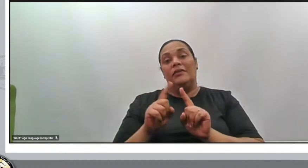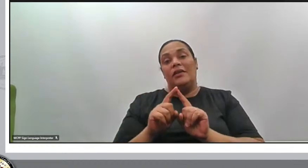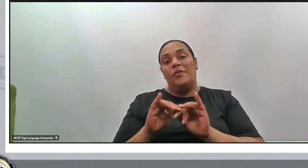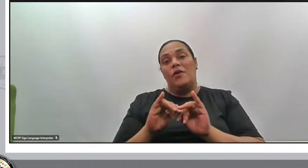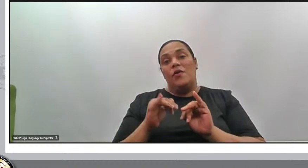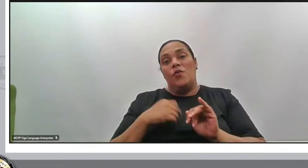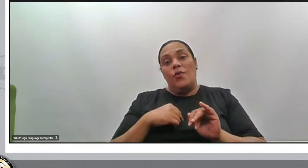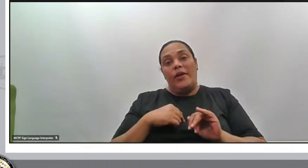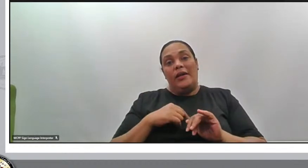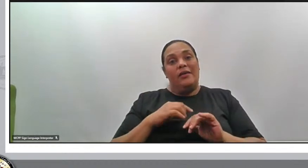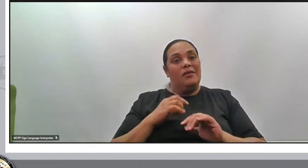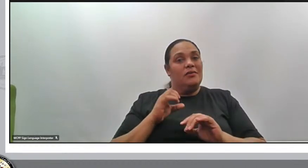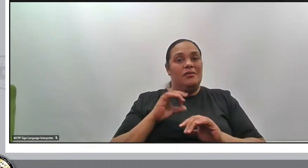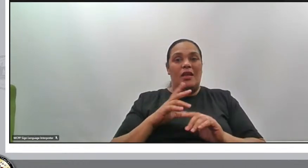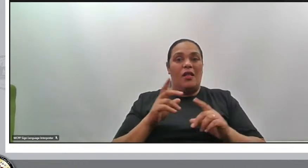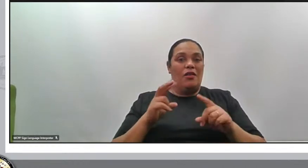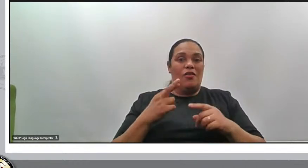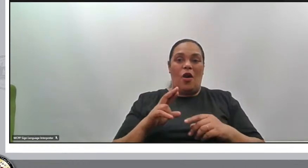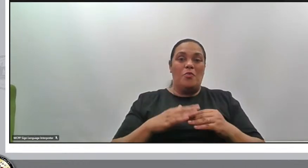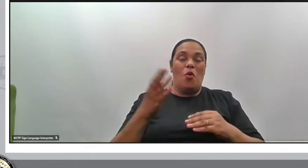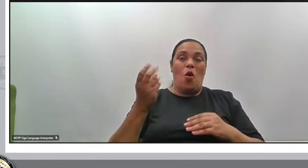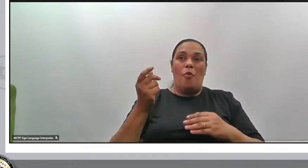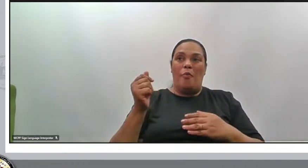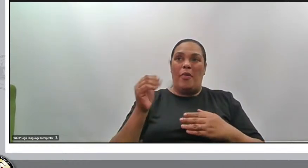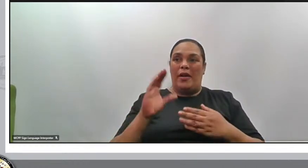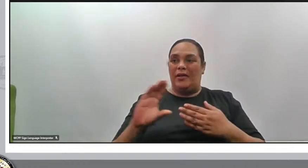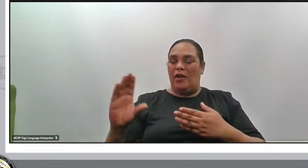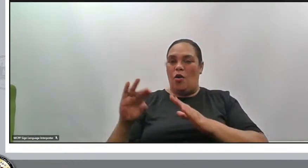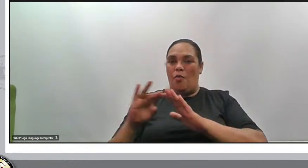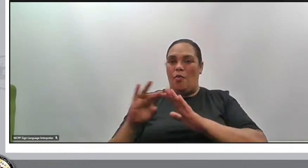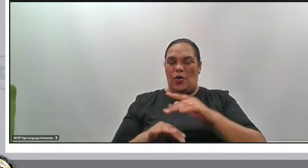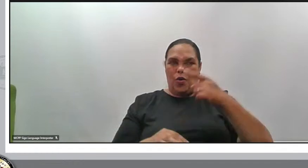it can be that the most money goes on program